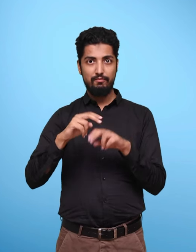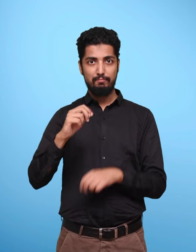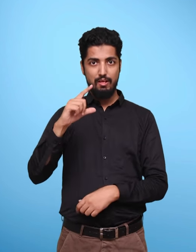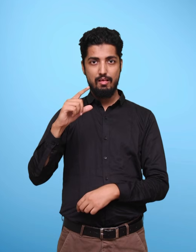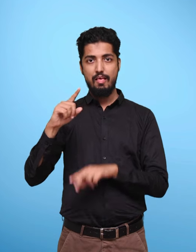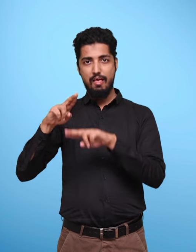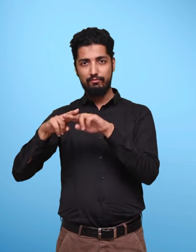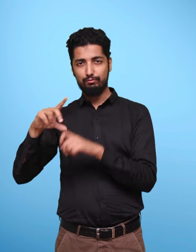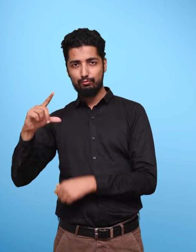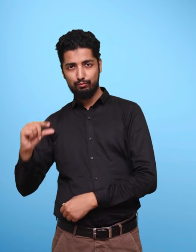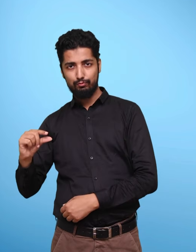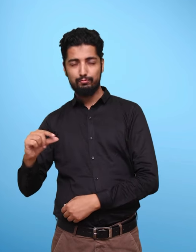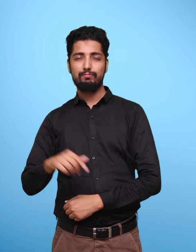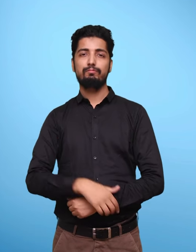and small letters.